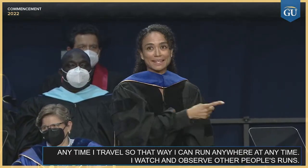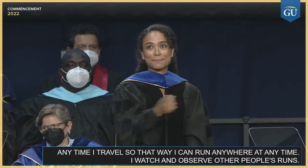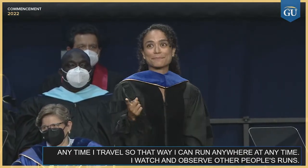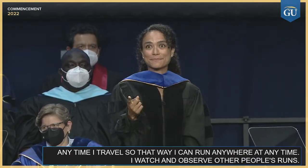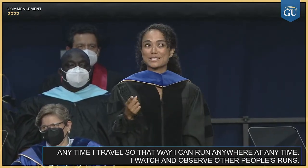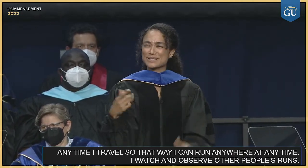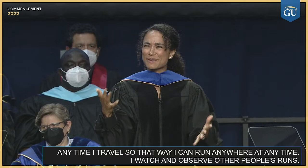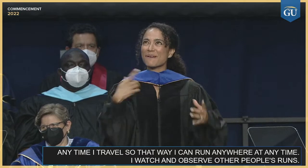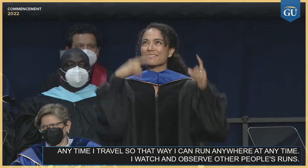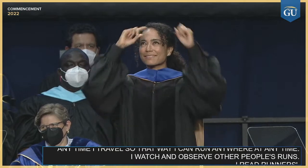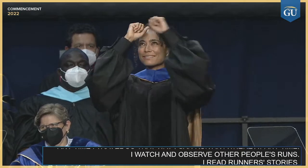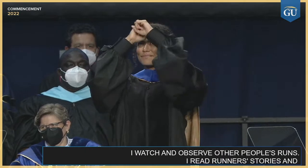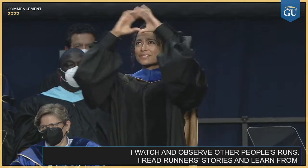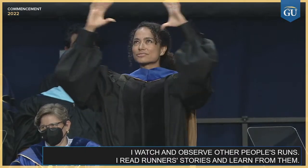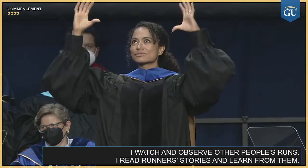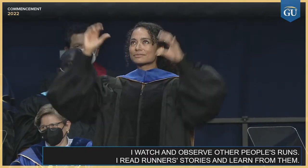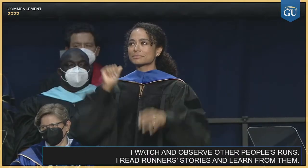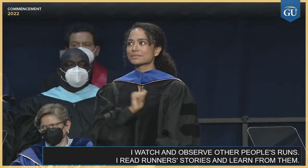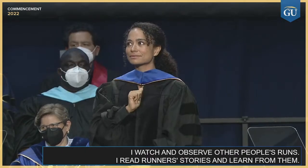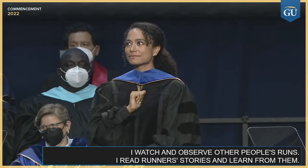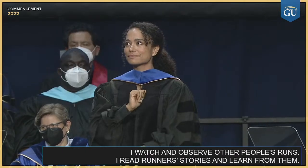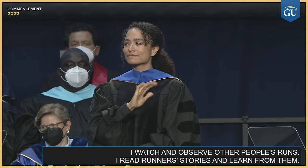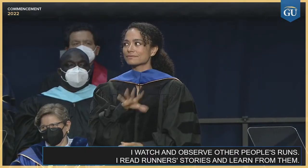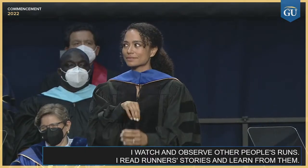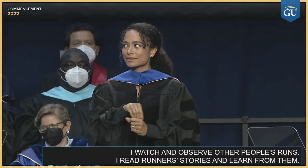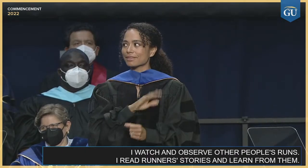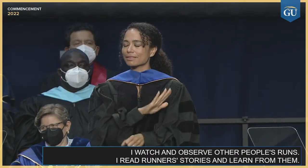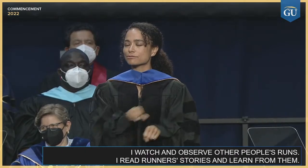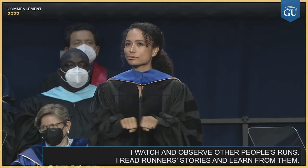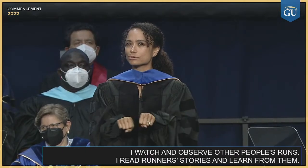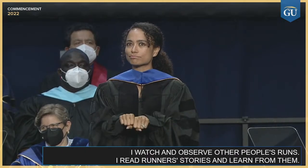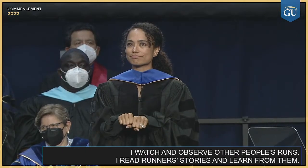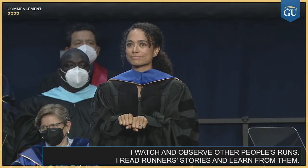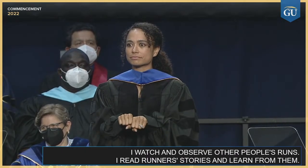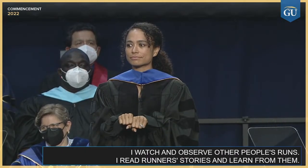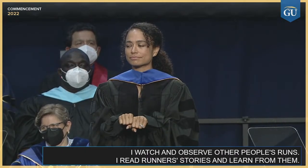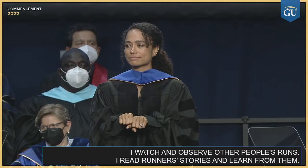them. I envision myself running in their shoes.